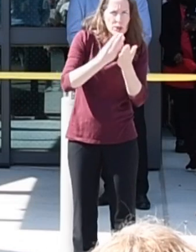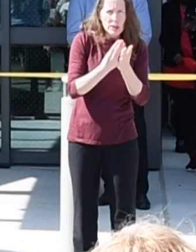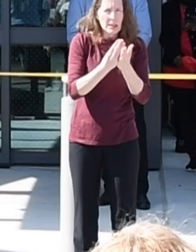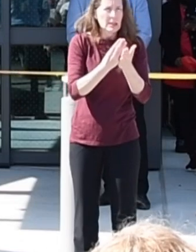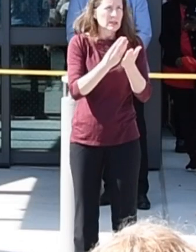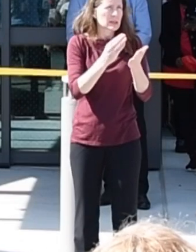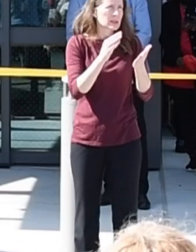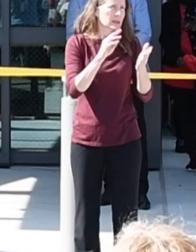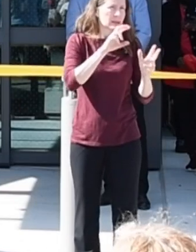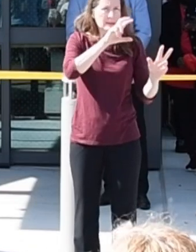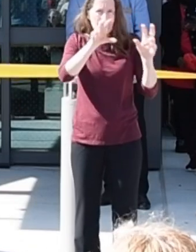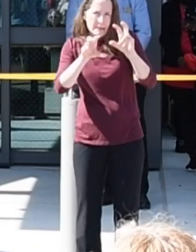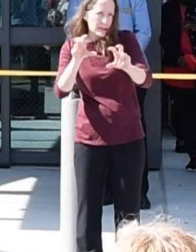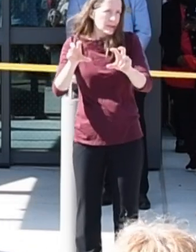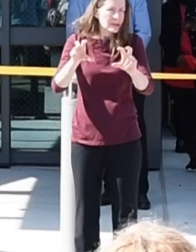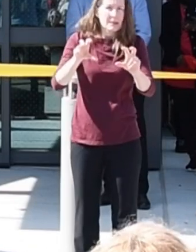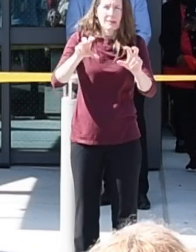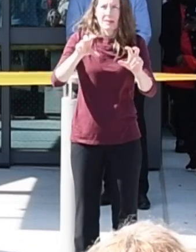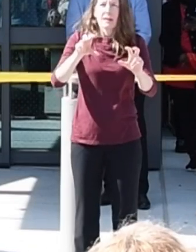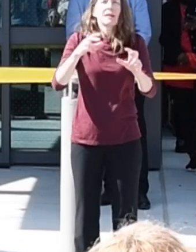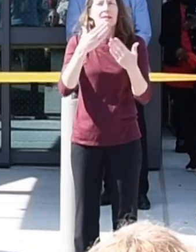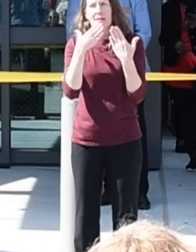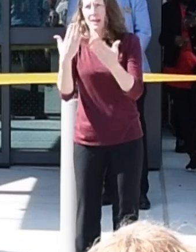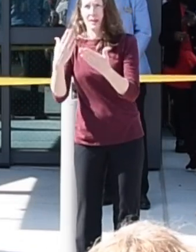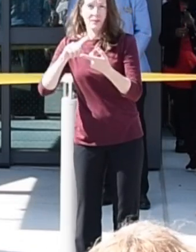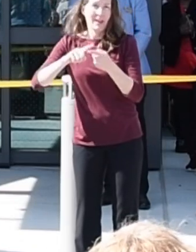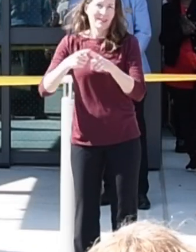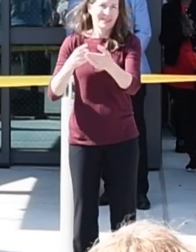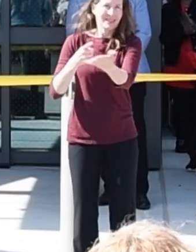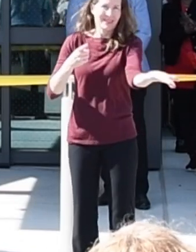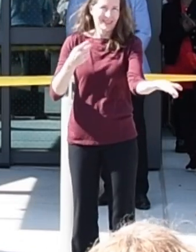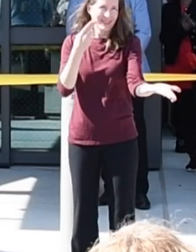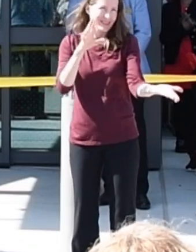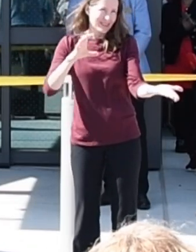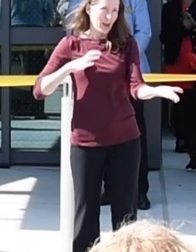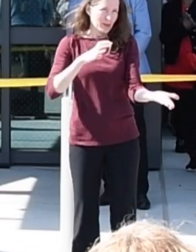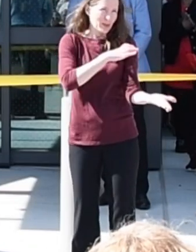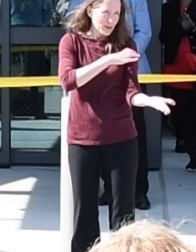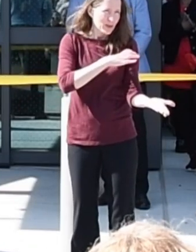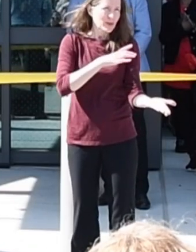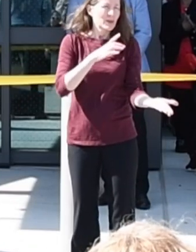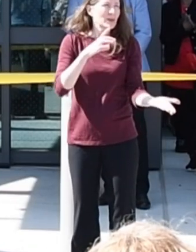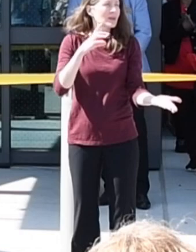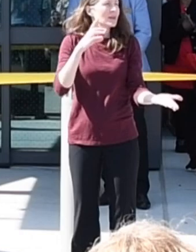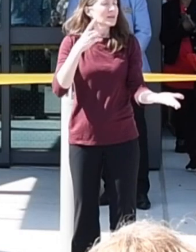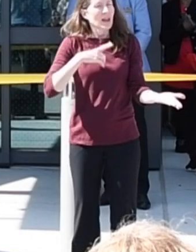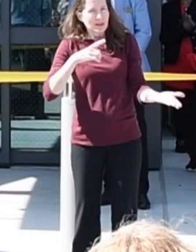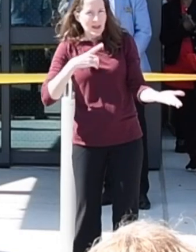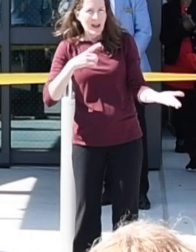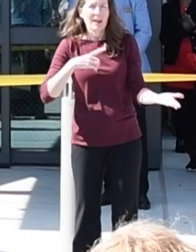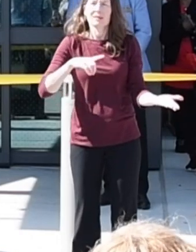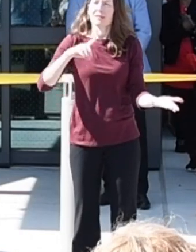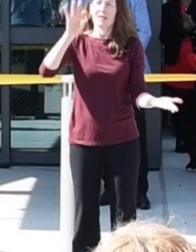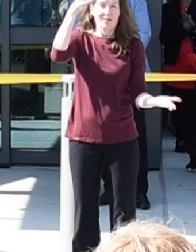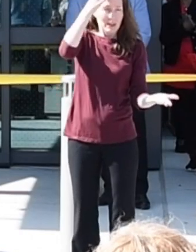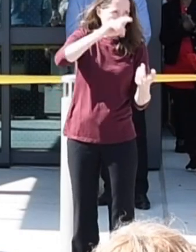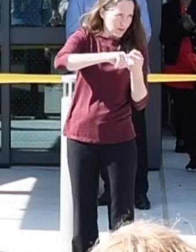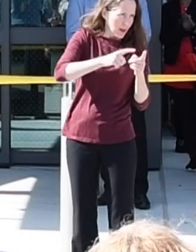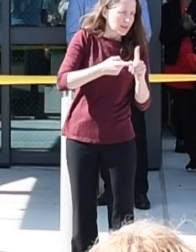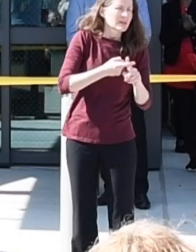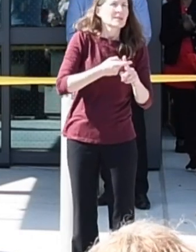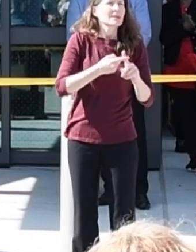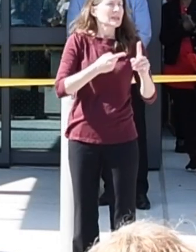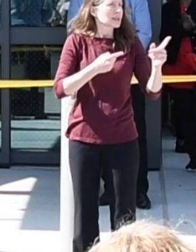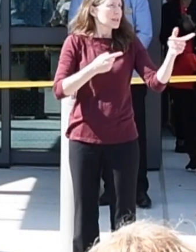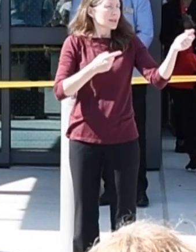to our friends on the County Council, the delegation, and our federal friends, we stood